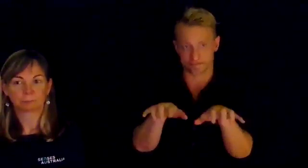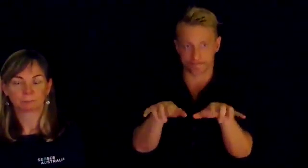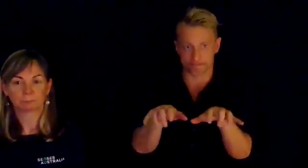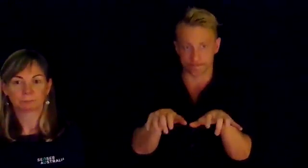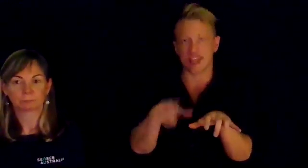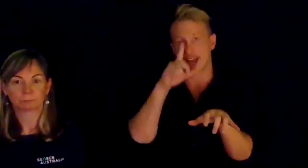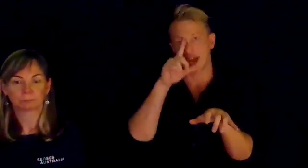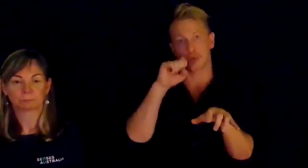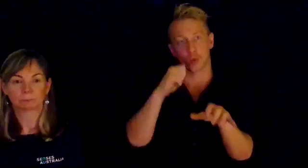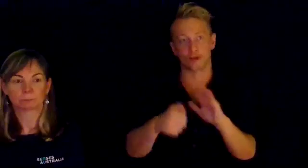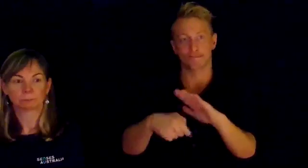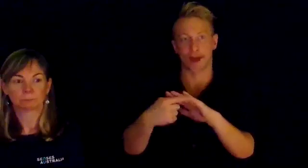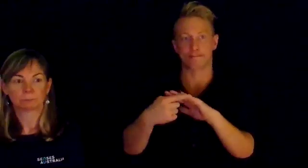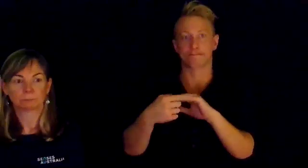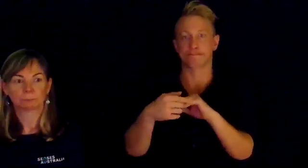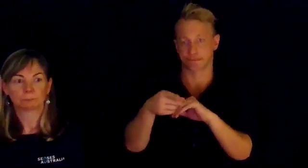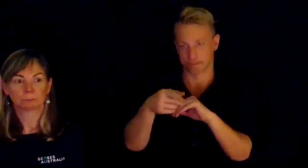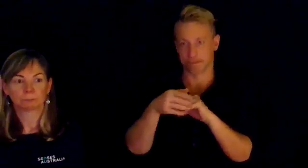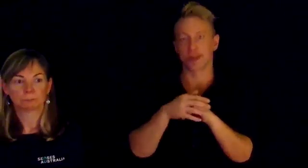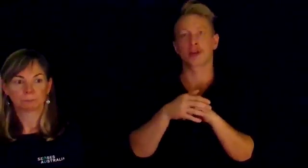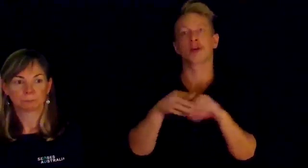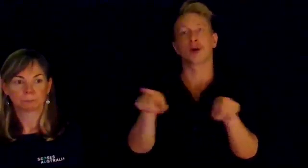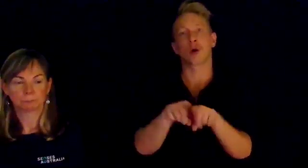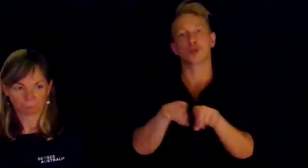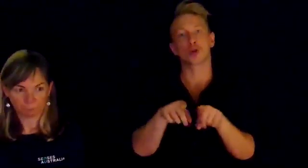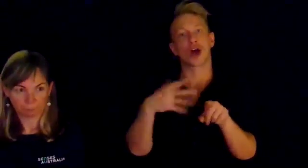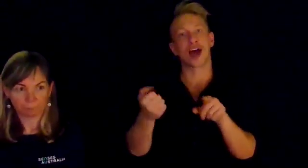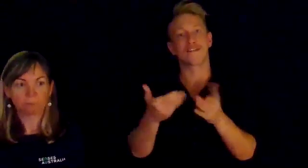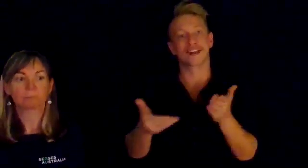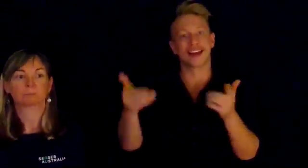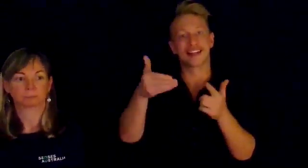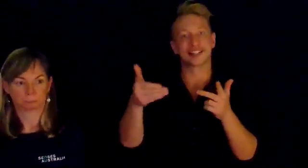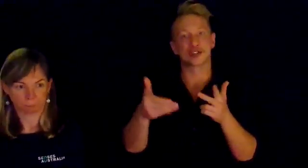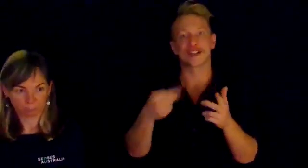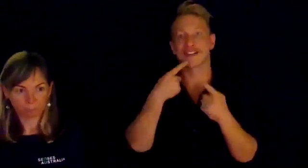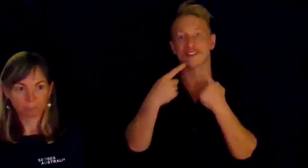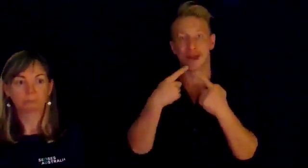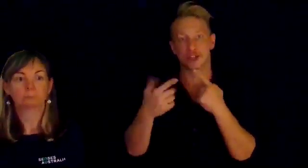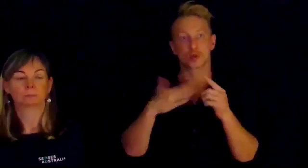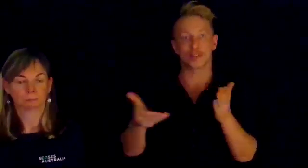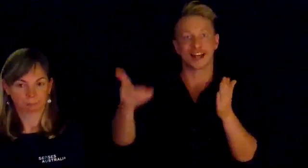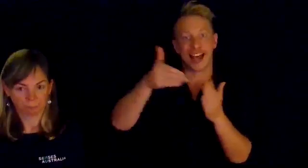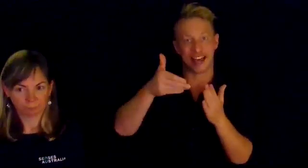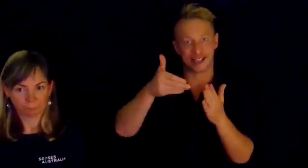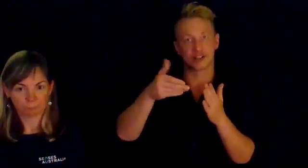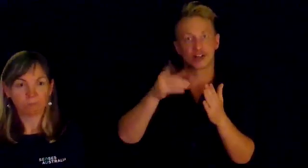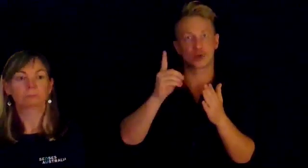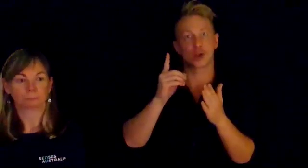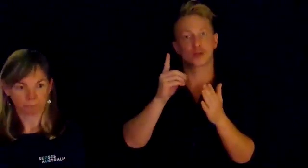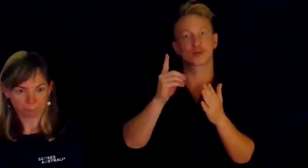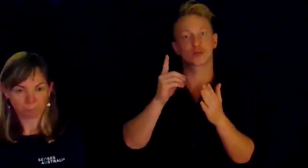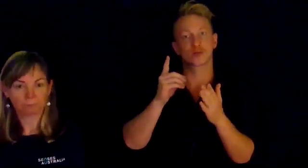had a couple of bits of additional information that I wanted to add to what has been shared